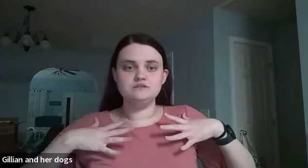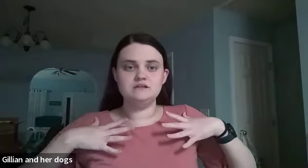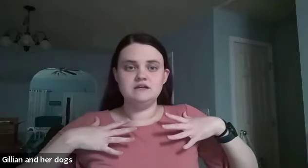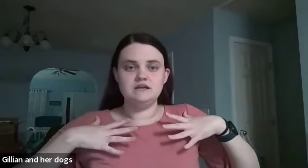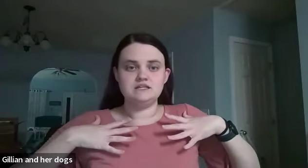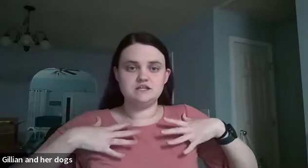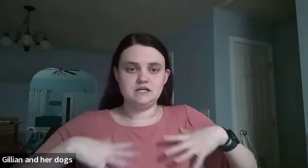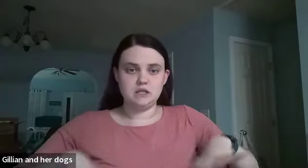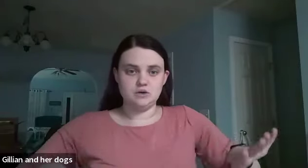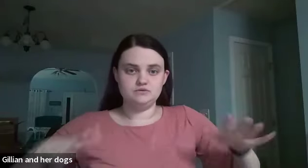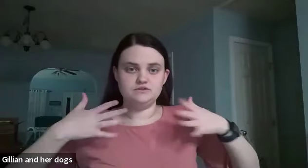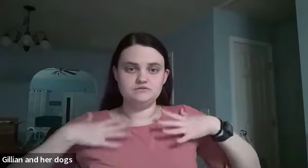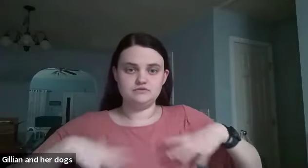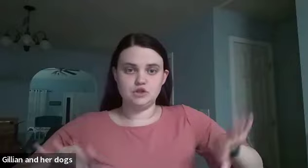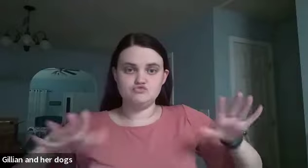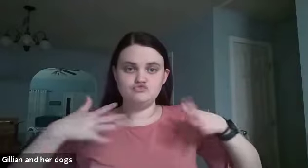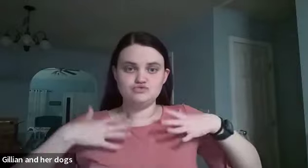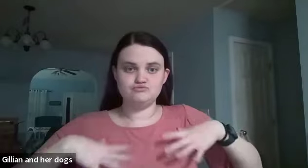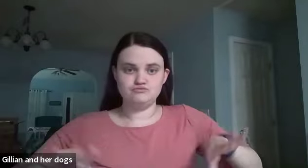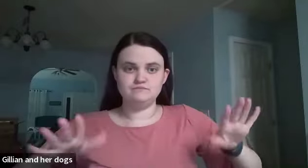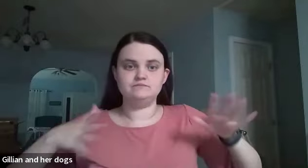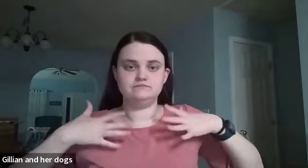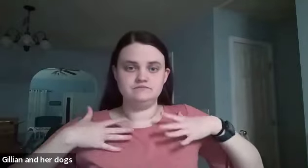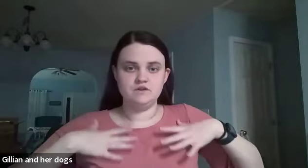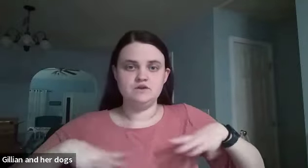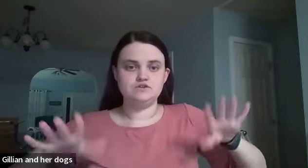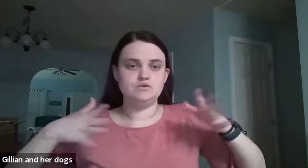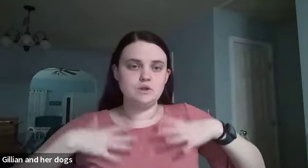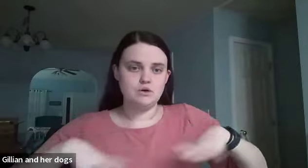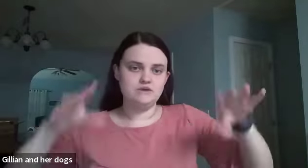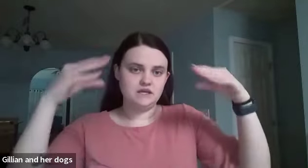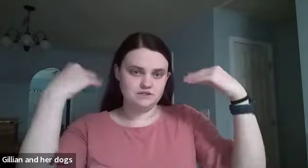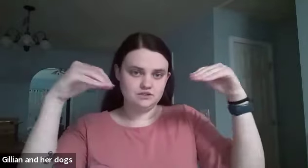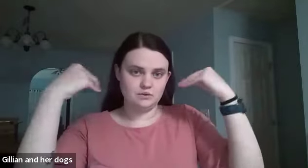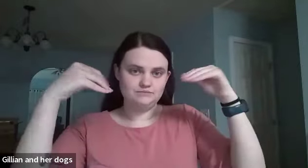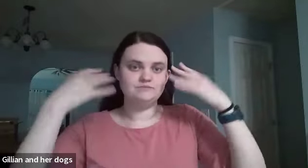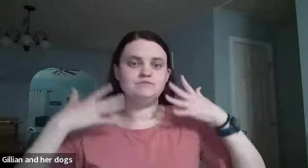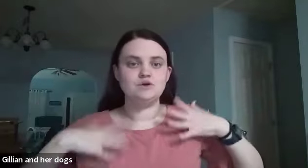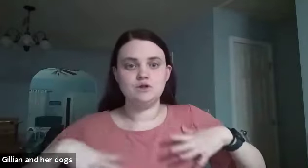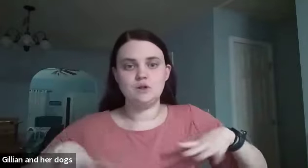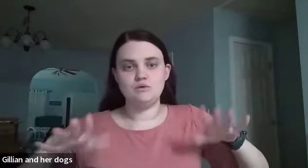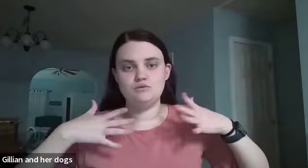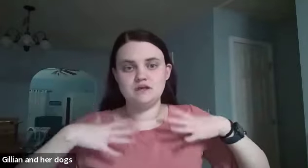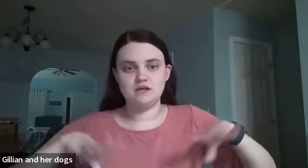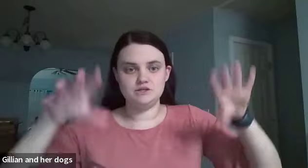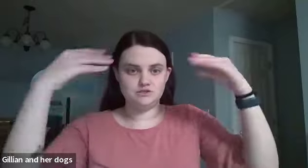clothes is going to be clothes, clothes. So clothing store, clothing